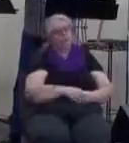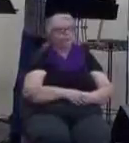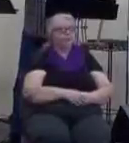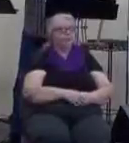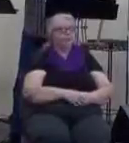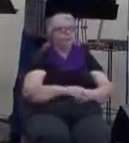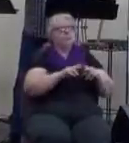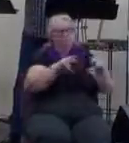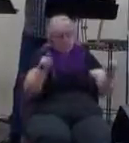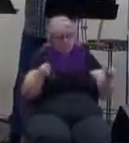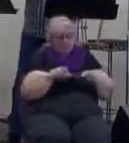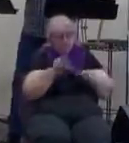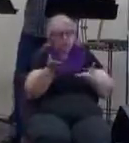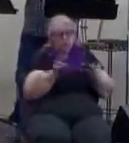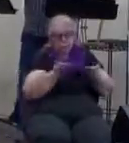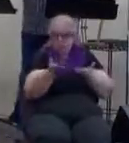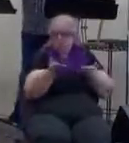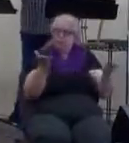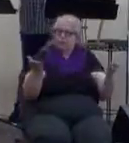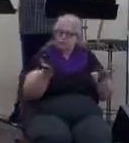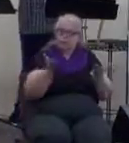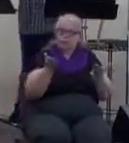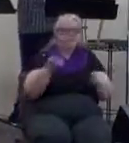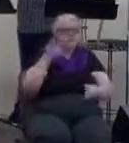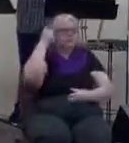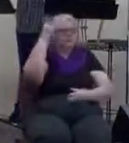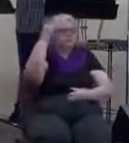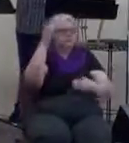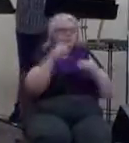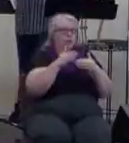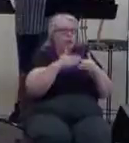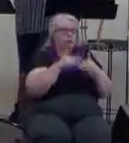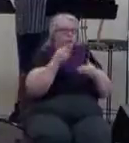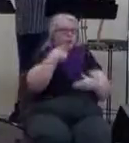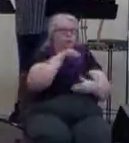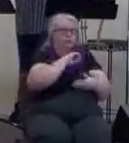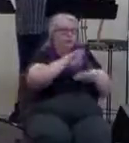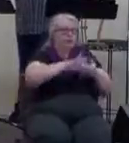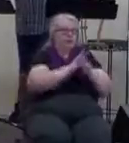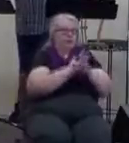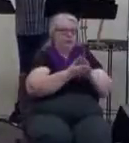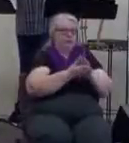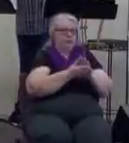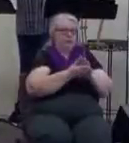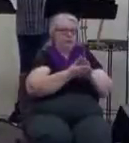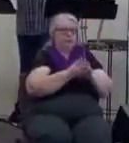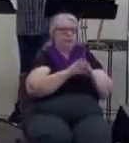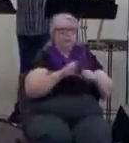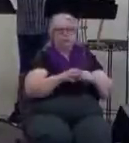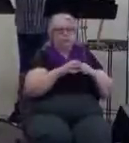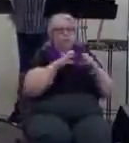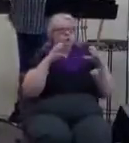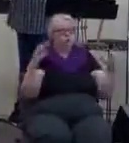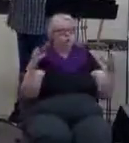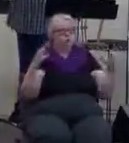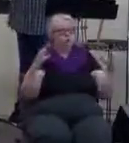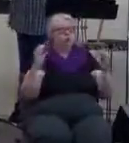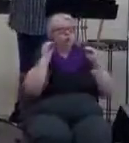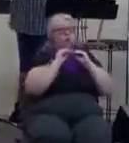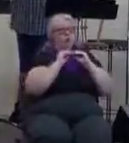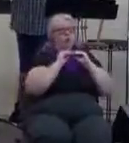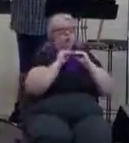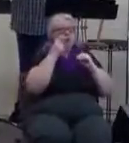There's places to serve at Destiny, and the closer we get to growing, the more places there are to serve. I